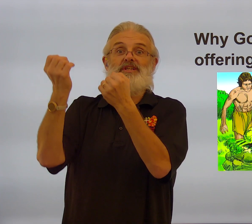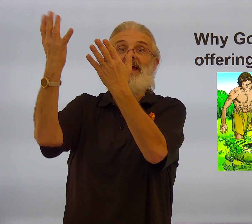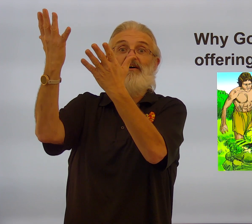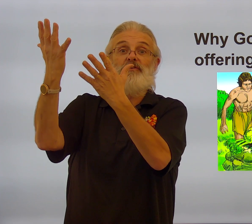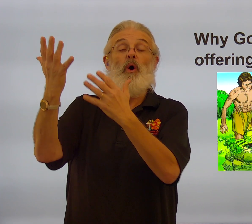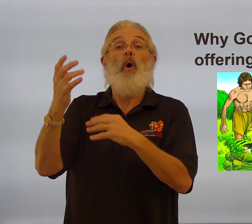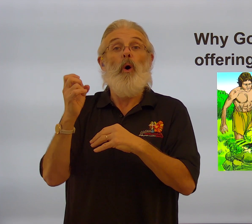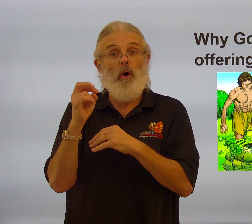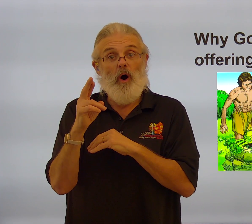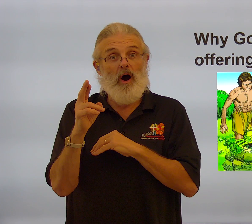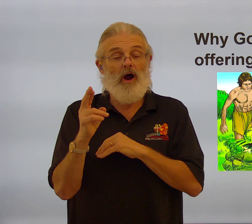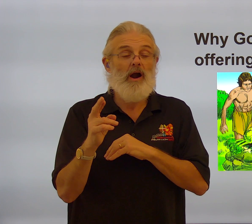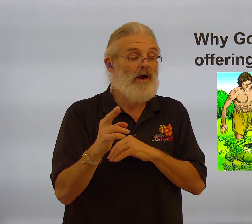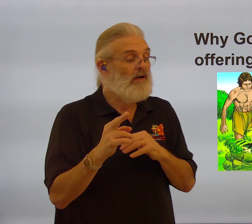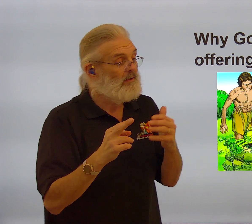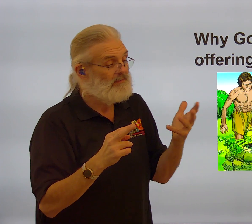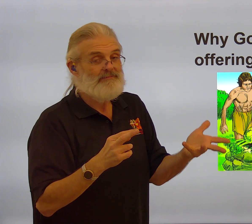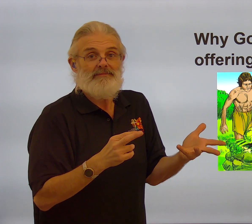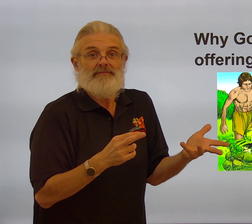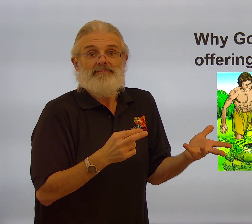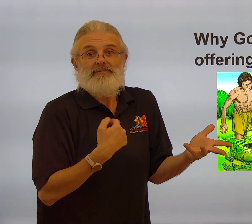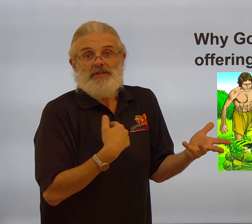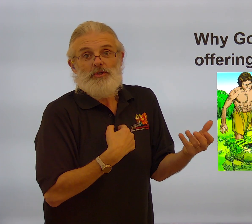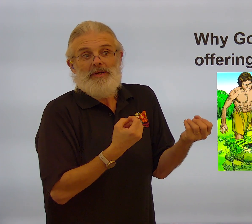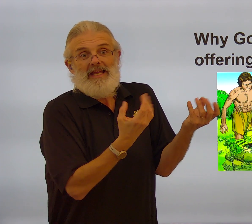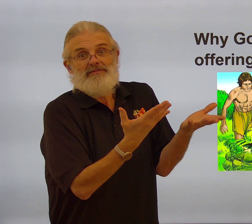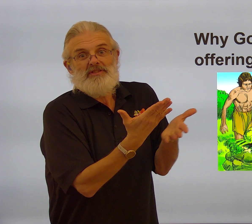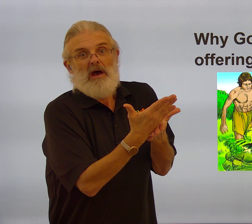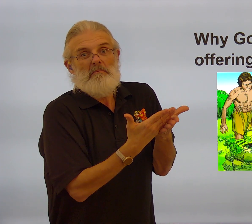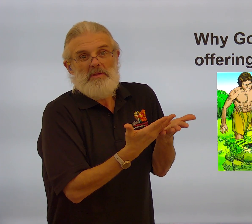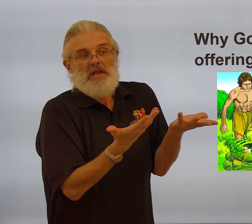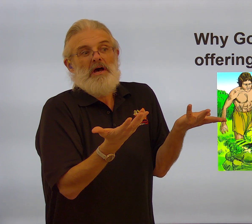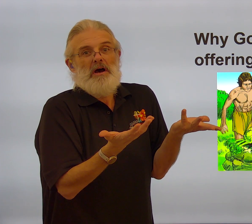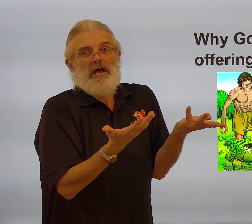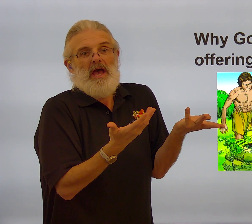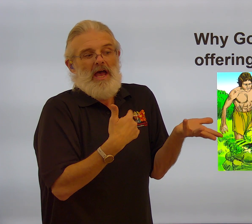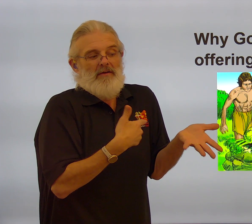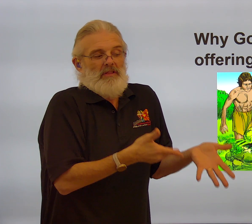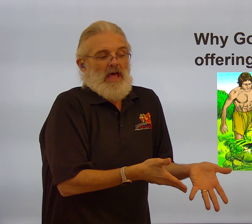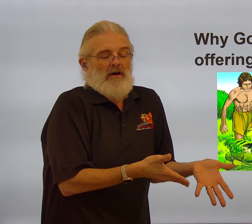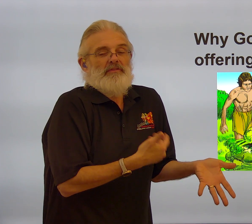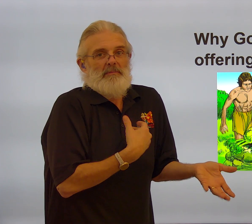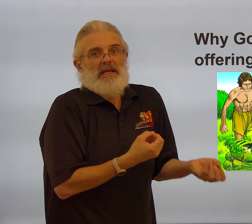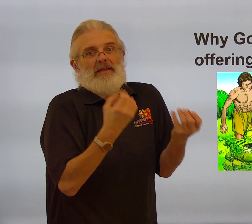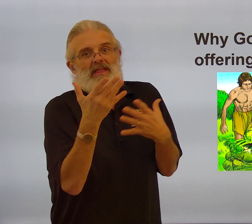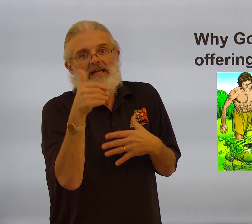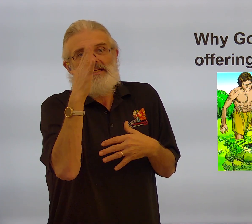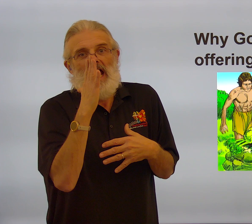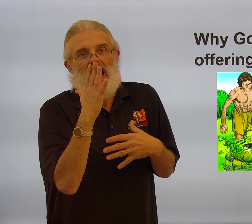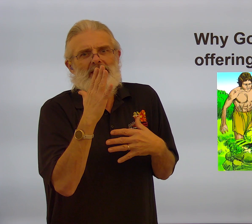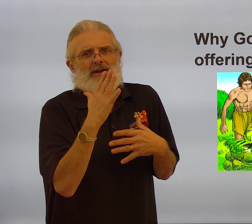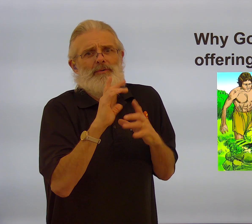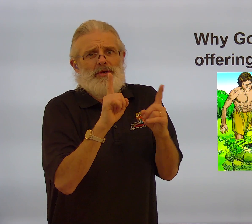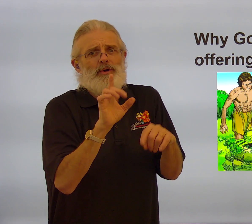gift. Or do we give some? You know, I have left. I'm going to give that to God. You know, when you go to